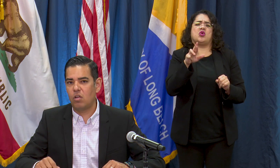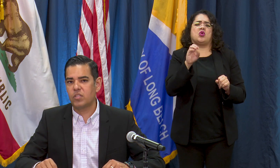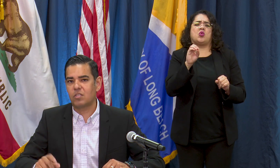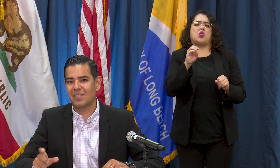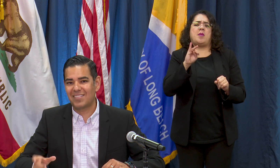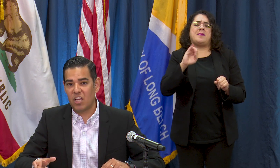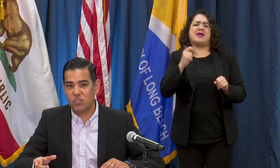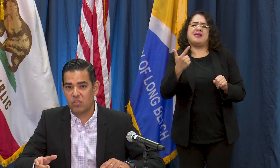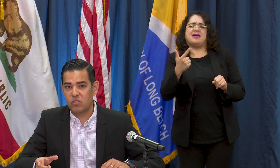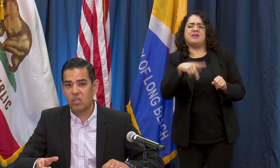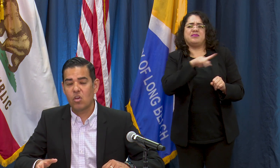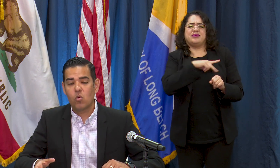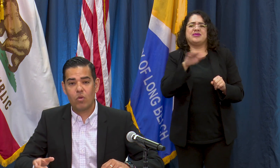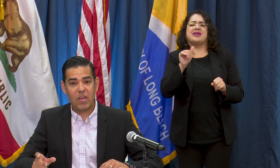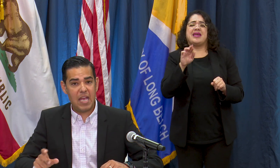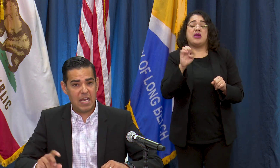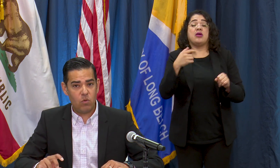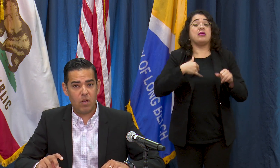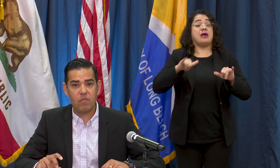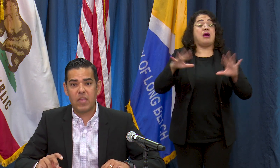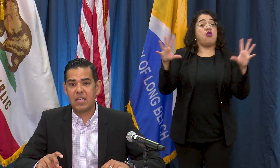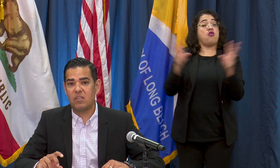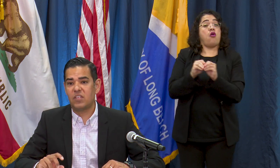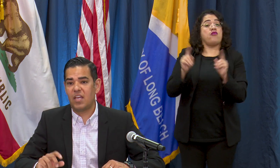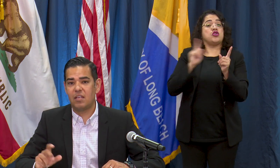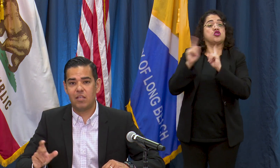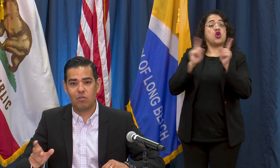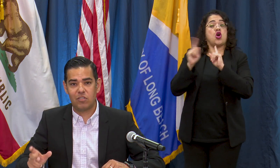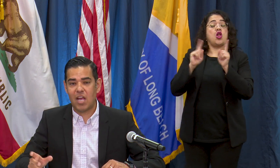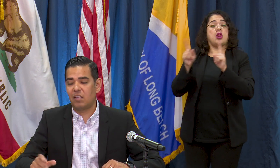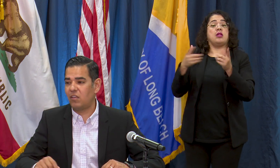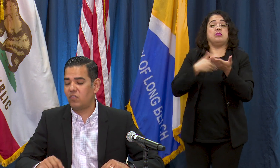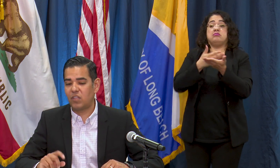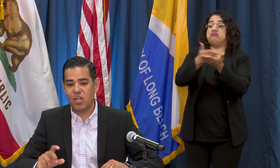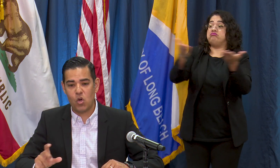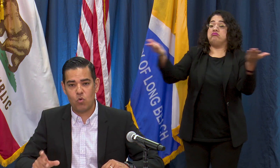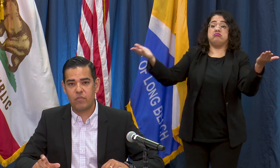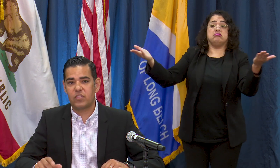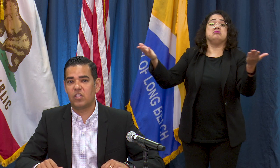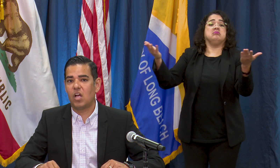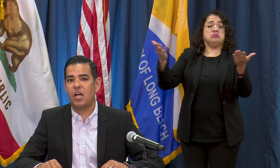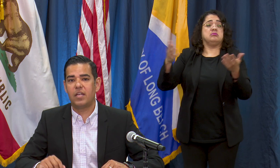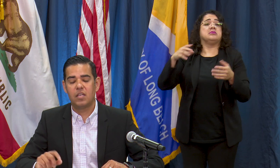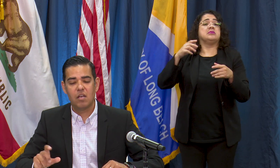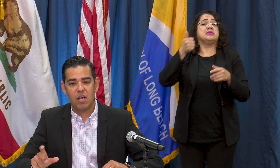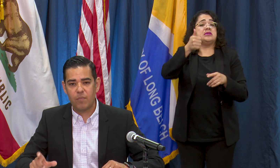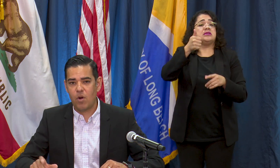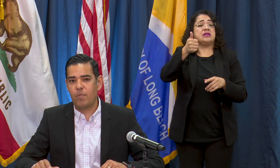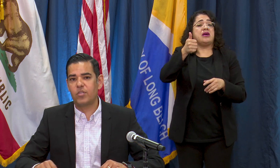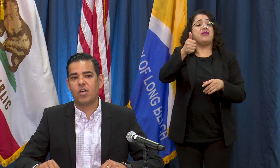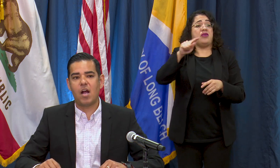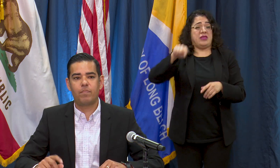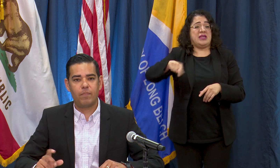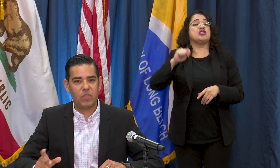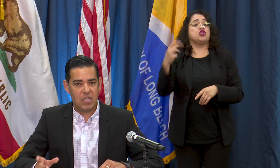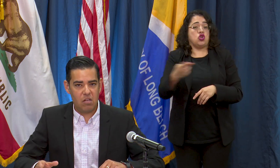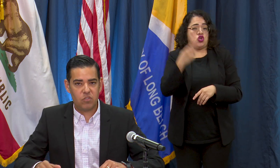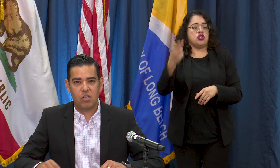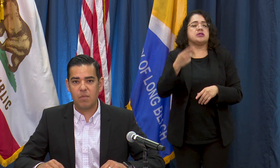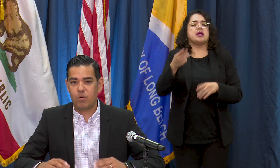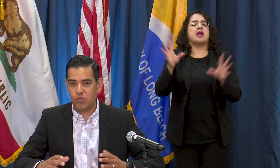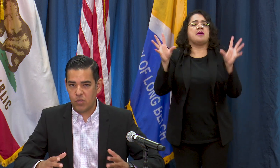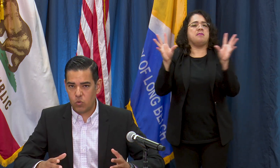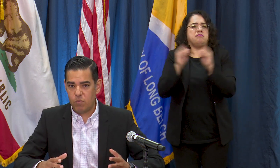conference calls and some discussions with anyone that is either a stylist, an owner of a salon, of a barbershop, a